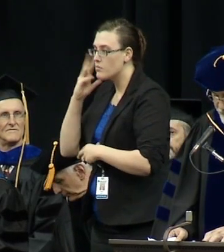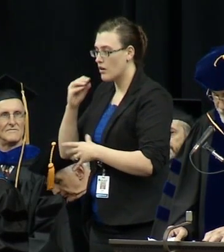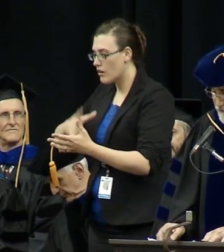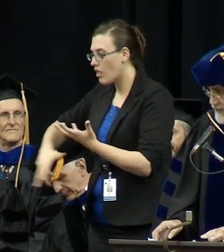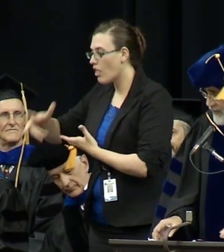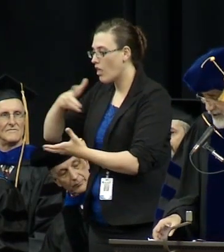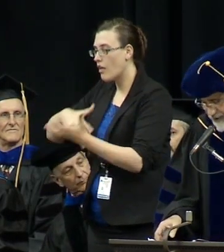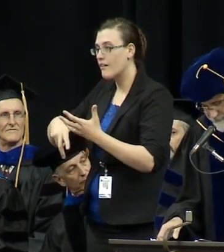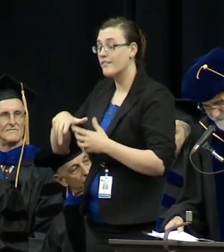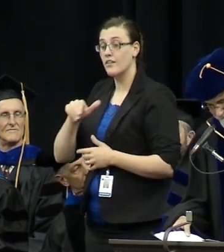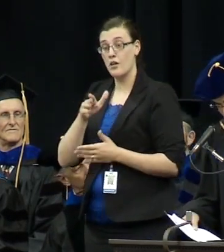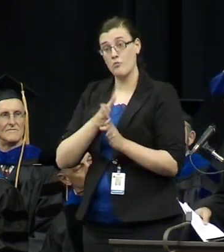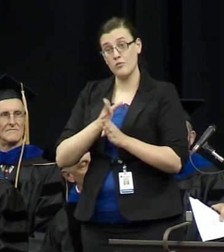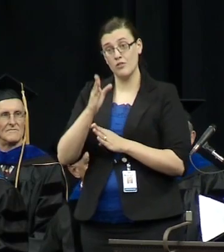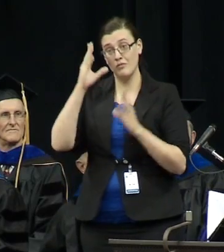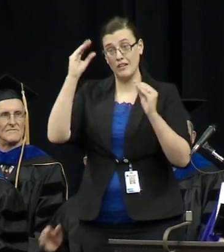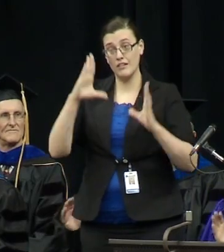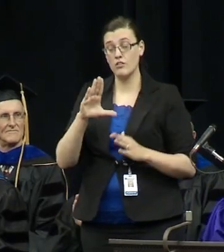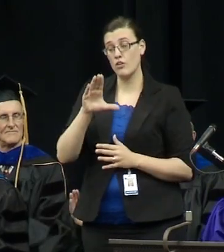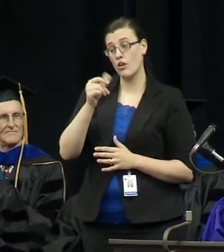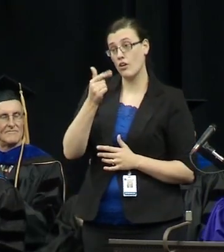abroad. Professor Cargill.